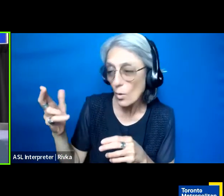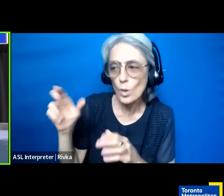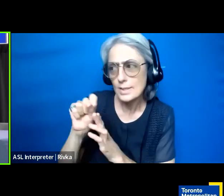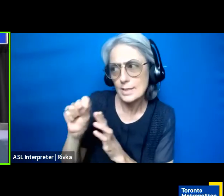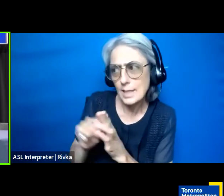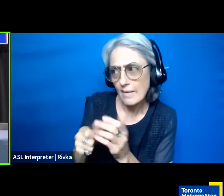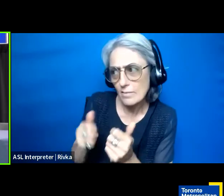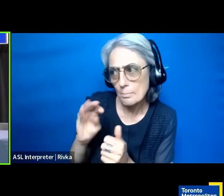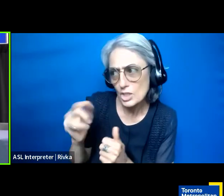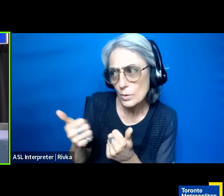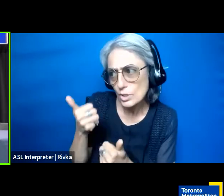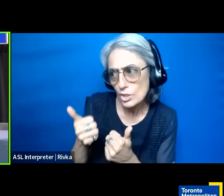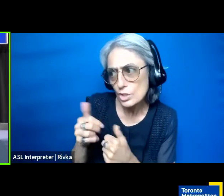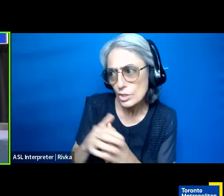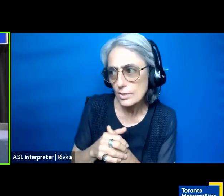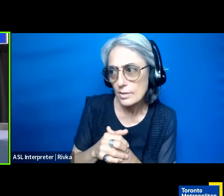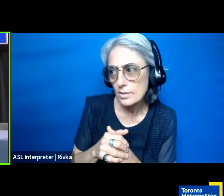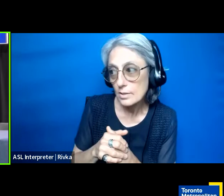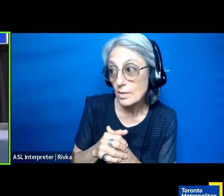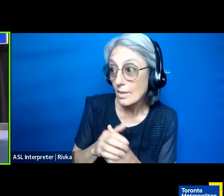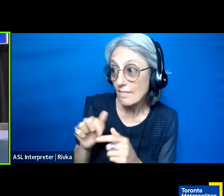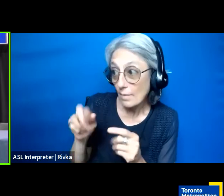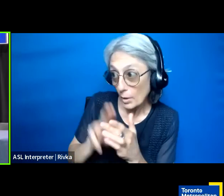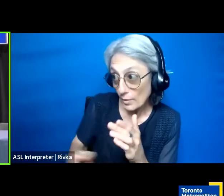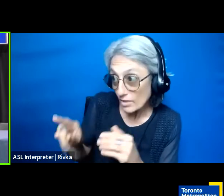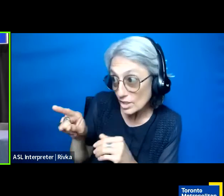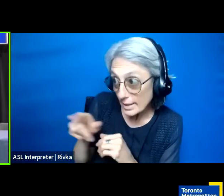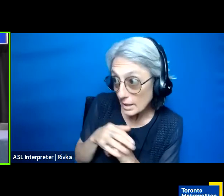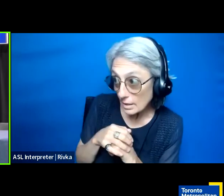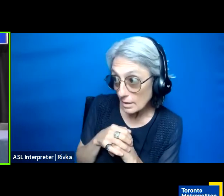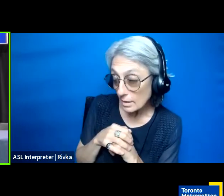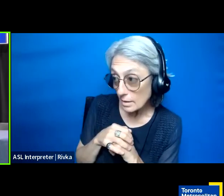Michigan? Are you from the university?